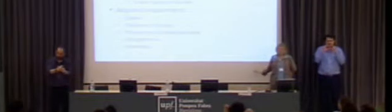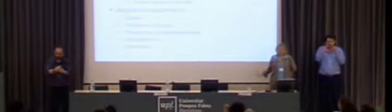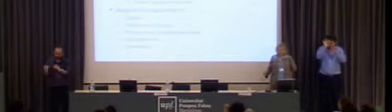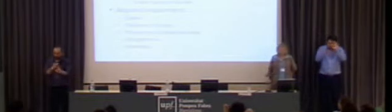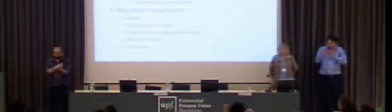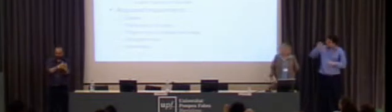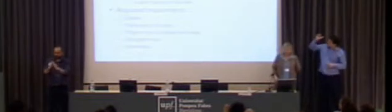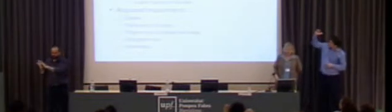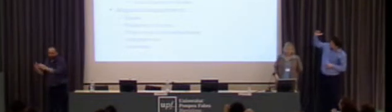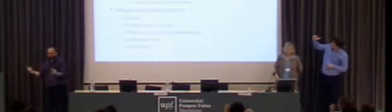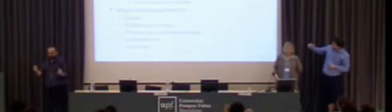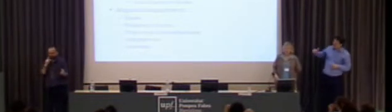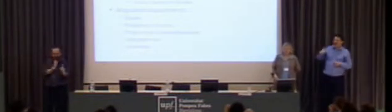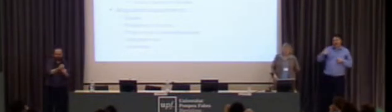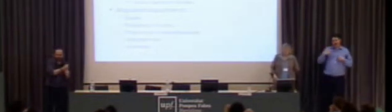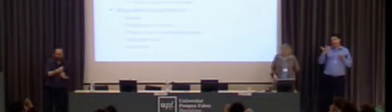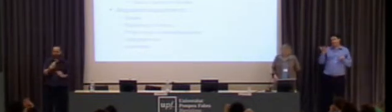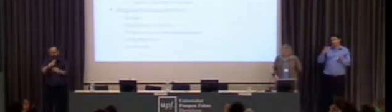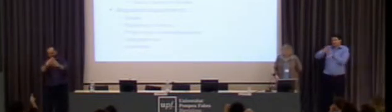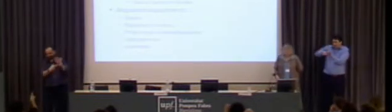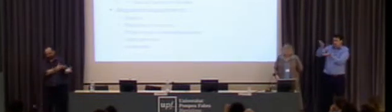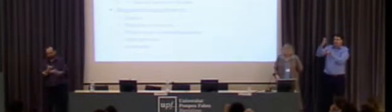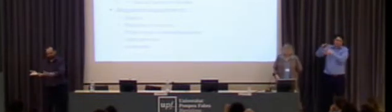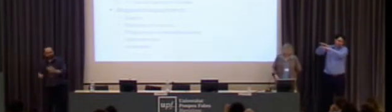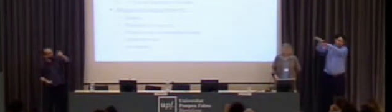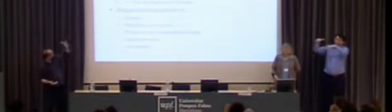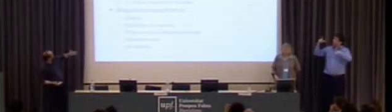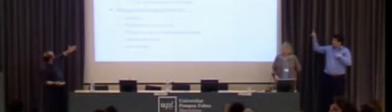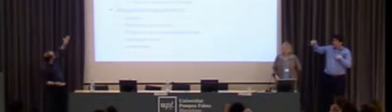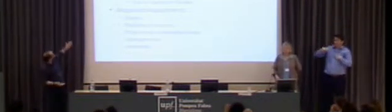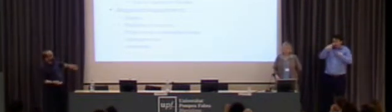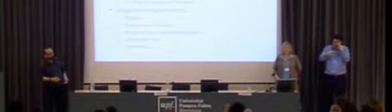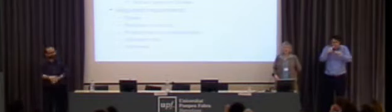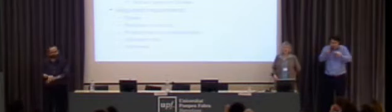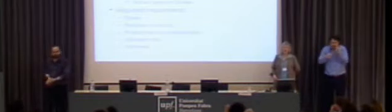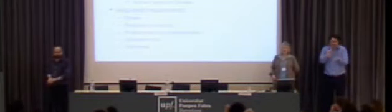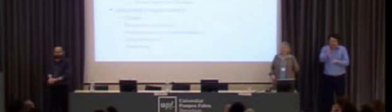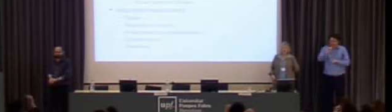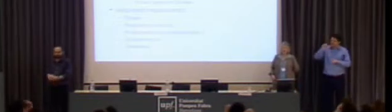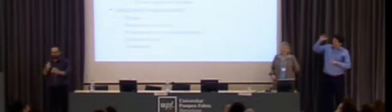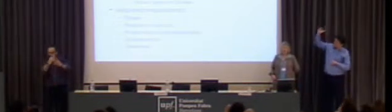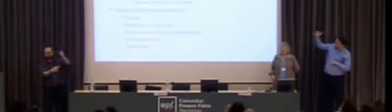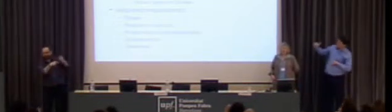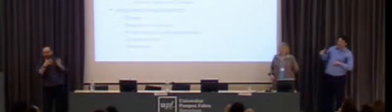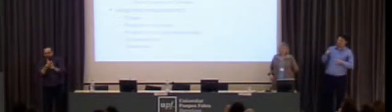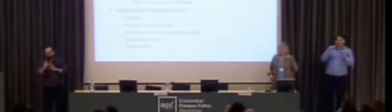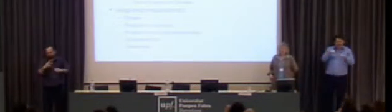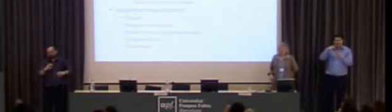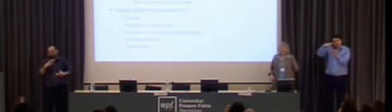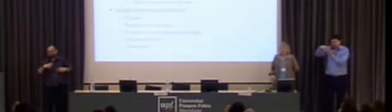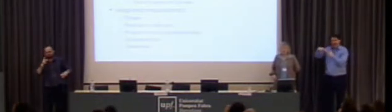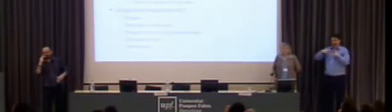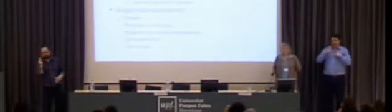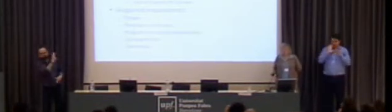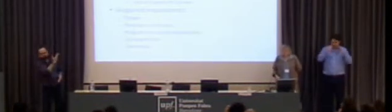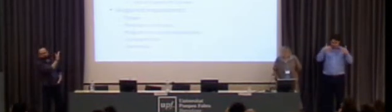We've published reports on most of these. I'm really only going to talk about two things today: autism